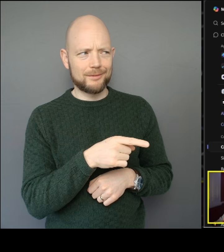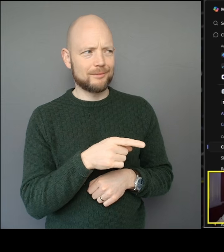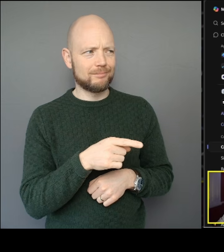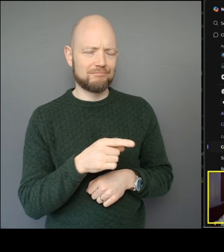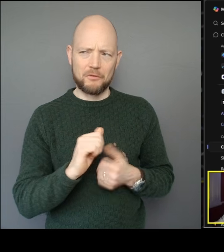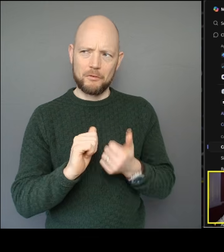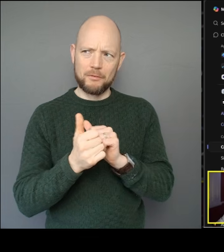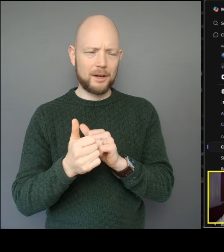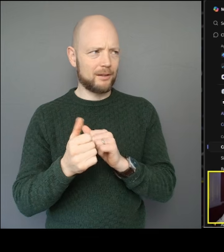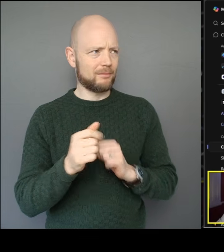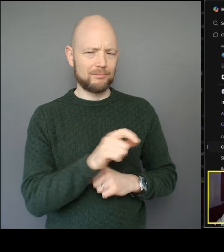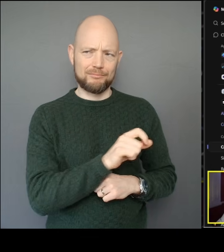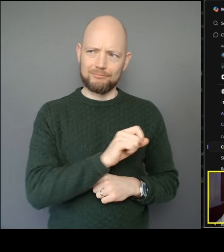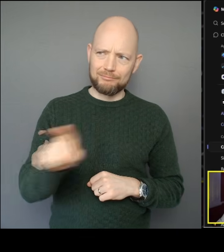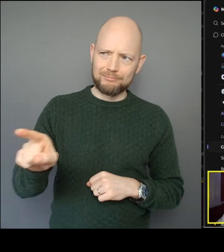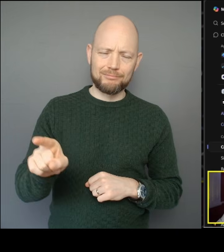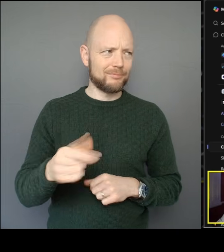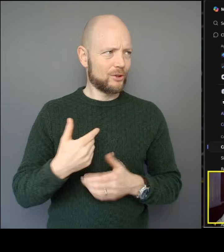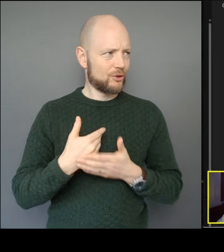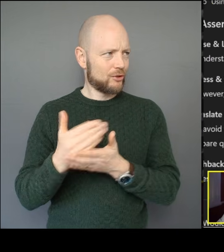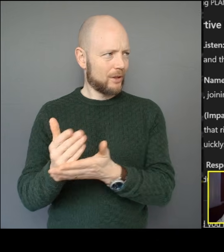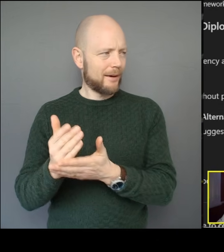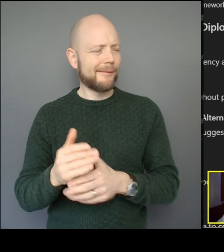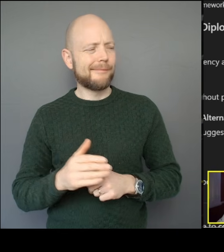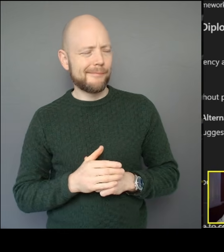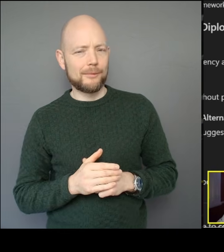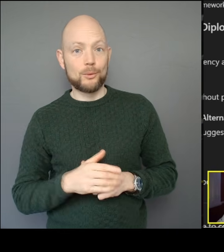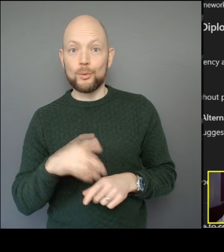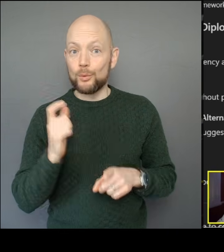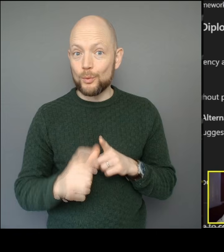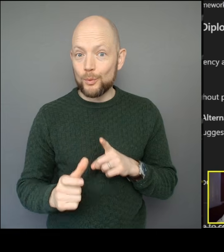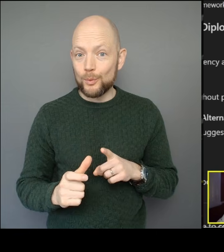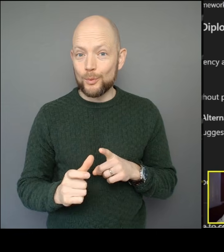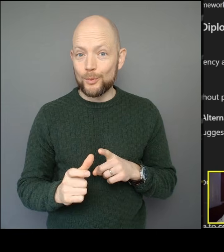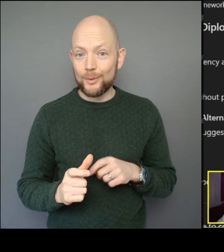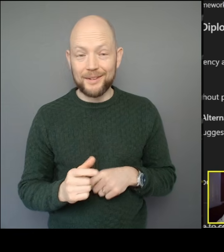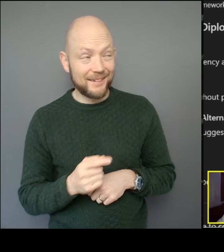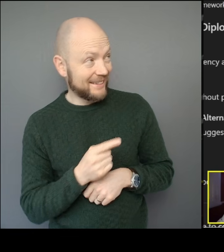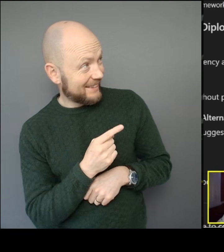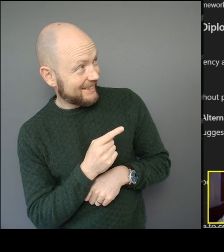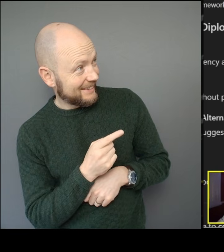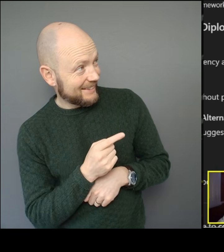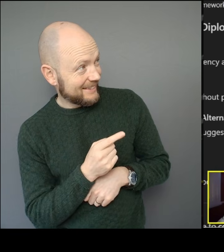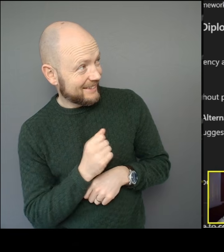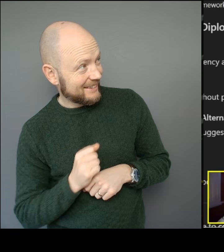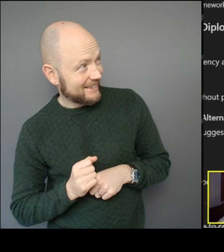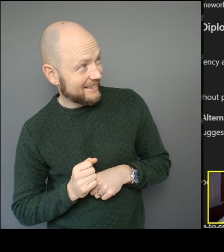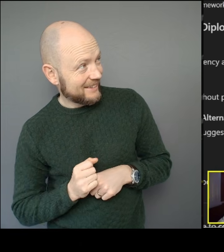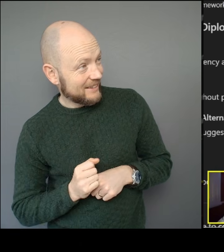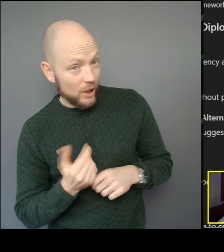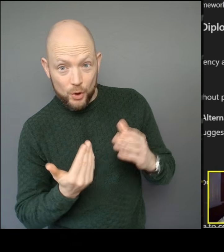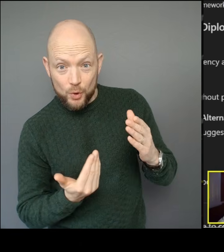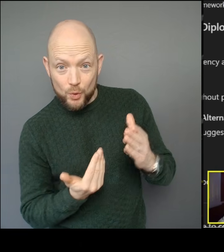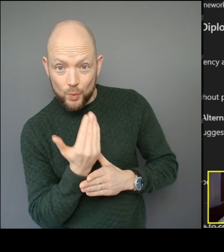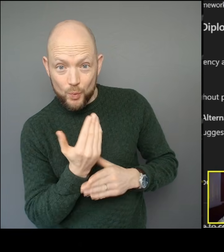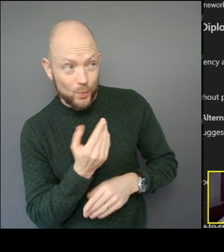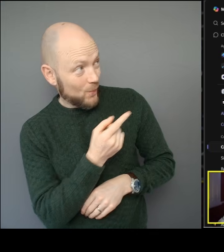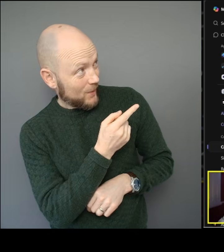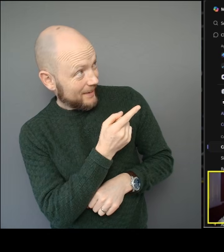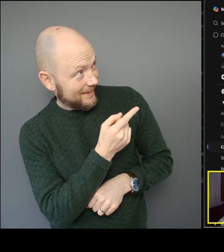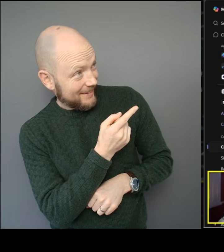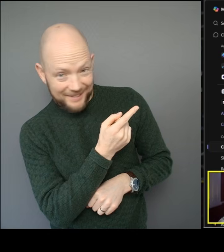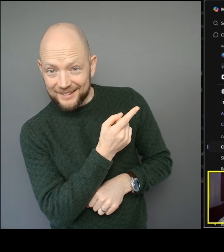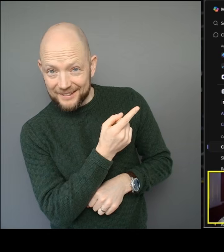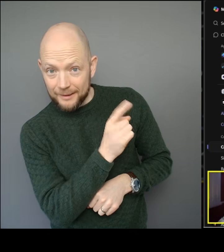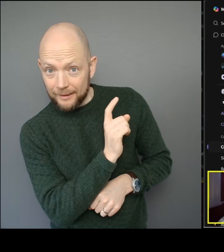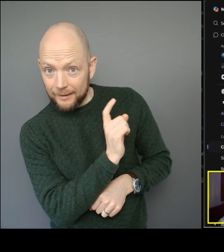with someone. And if you notice up along the top, this icon is actually brand new as of today.